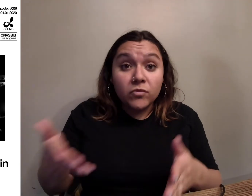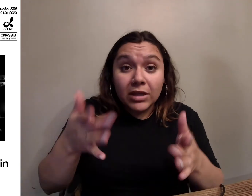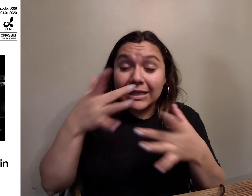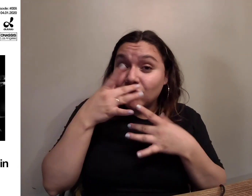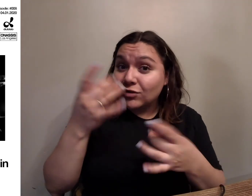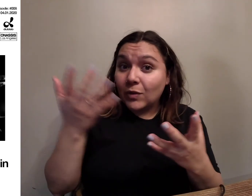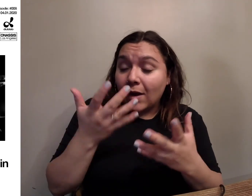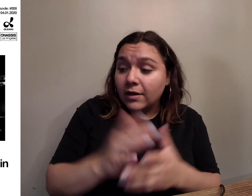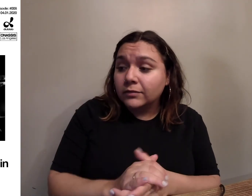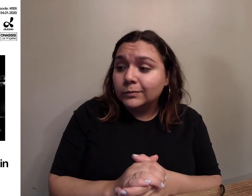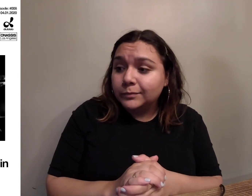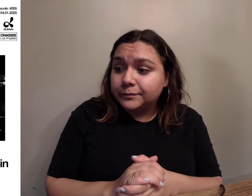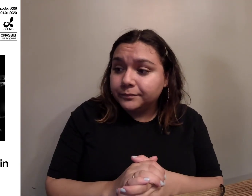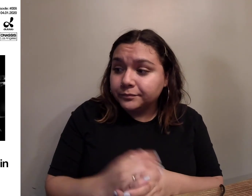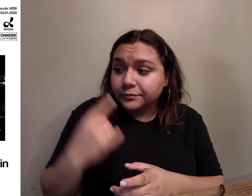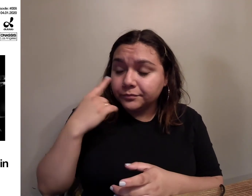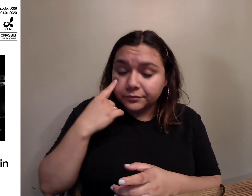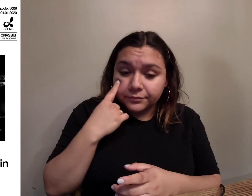I